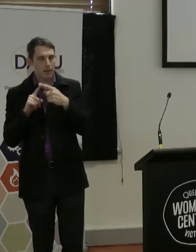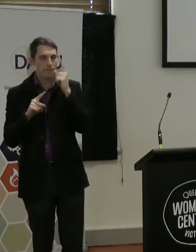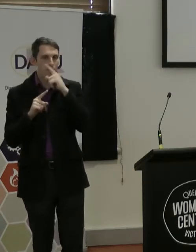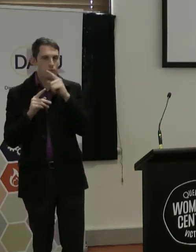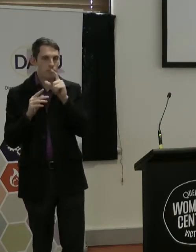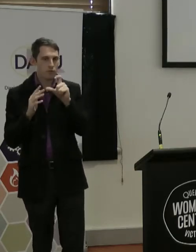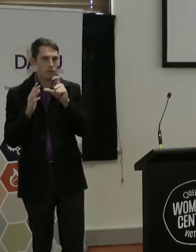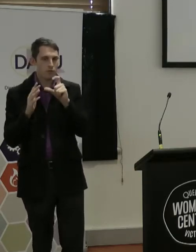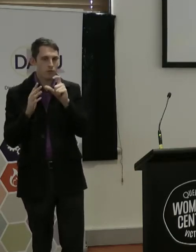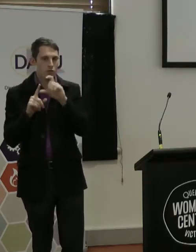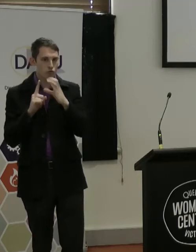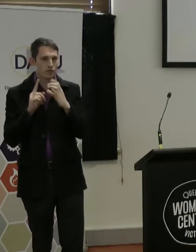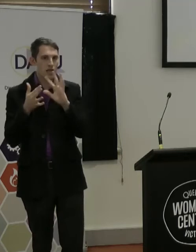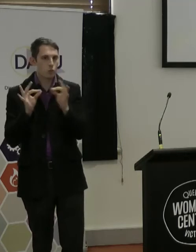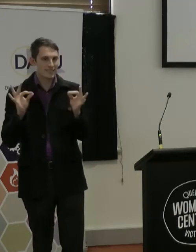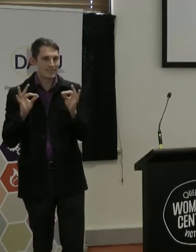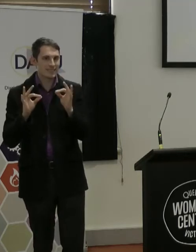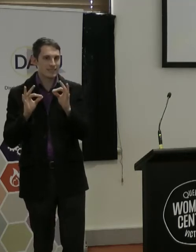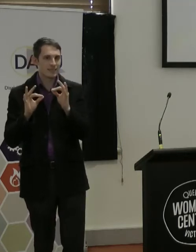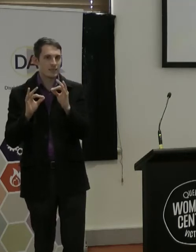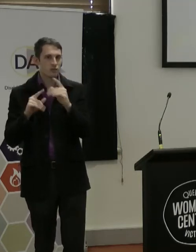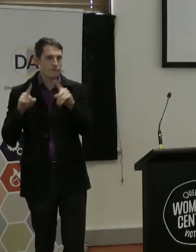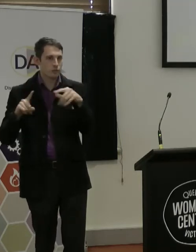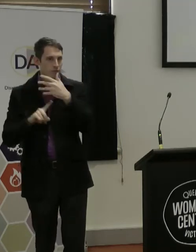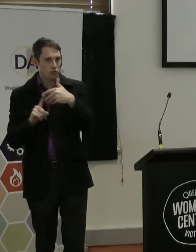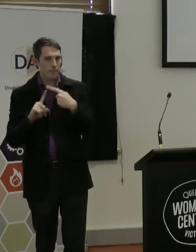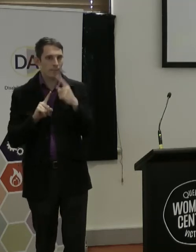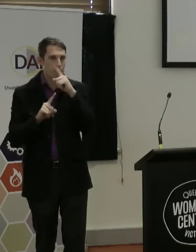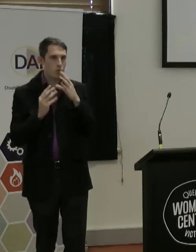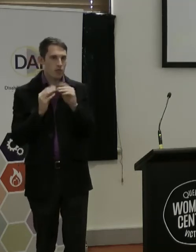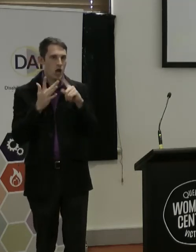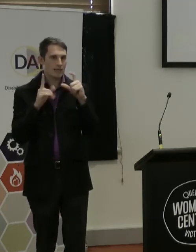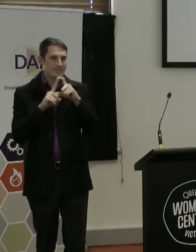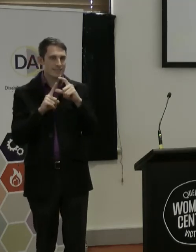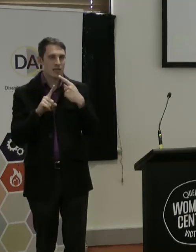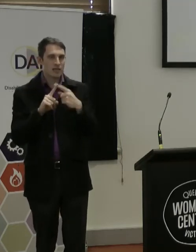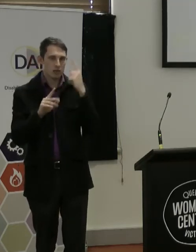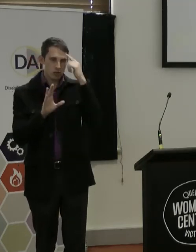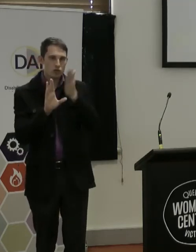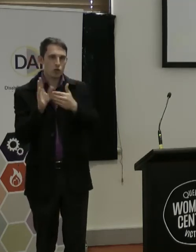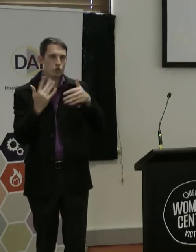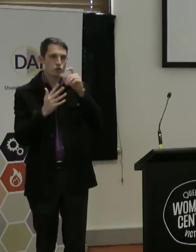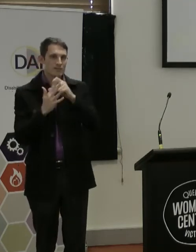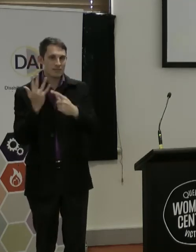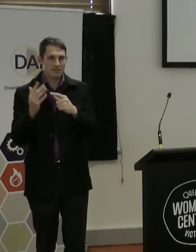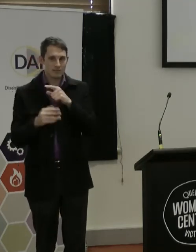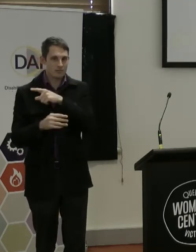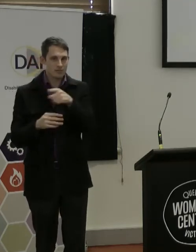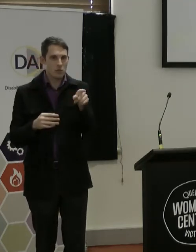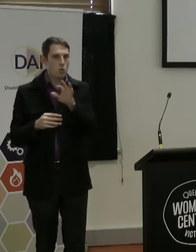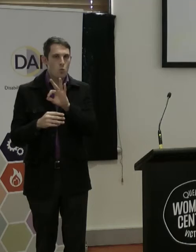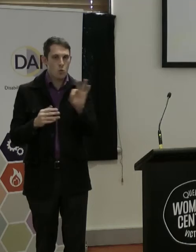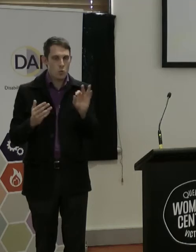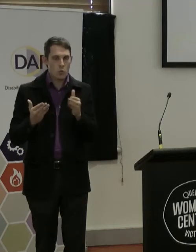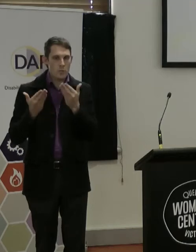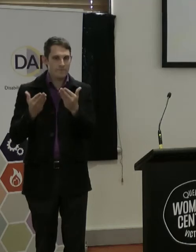and linguistically diverse backgrounds, people with intellectual disability and people with psychosocial disability are not afforded the same